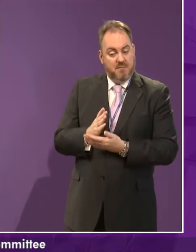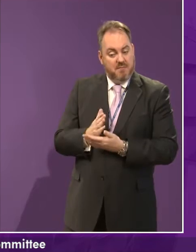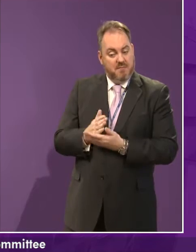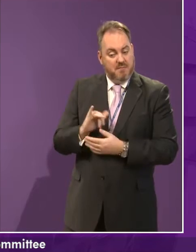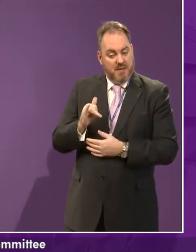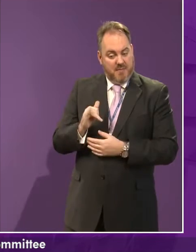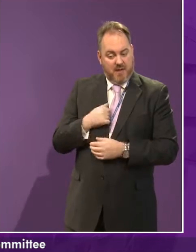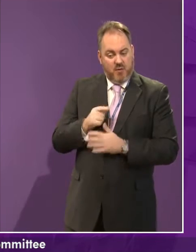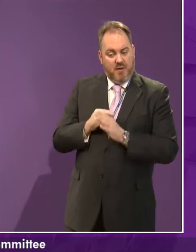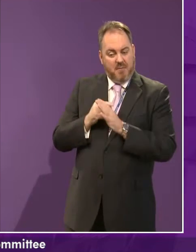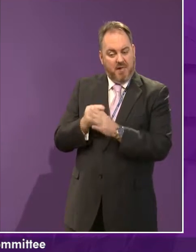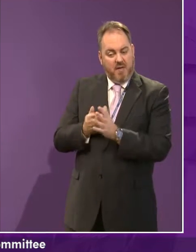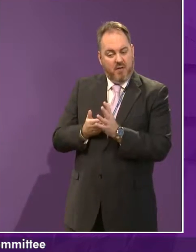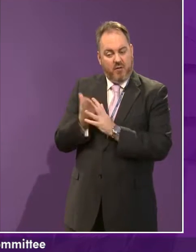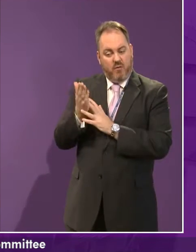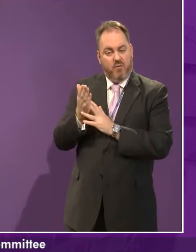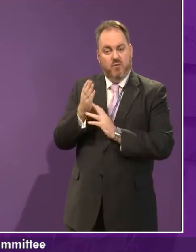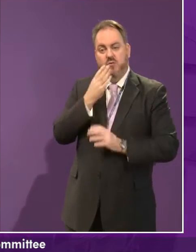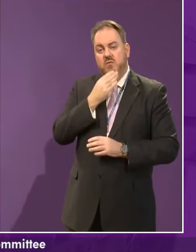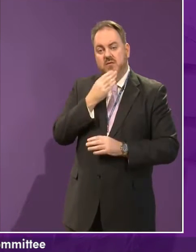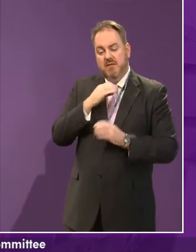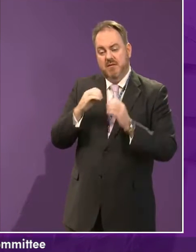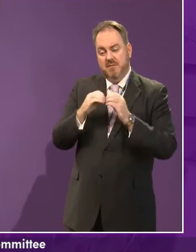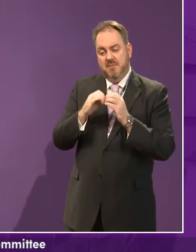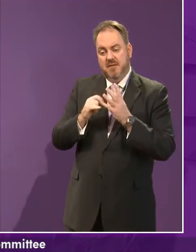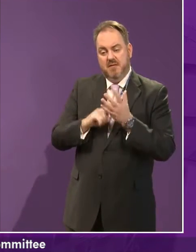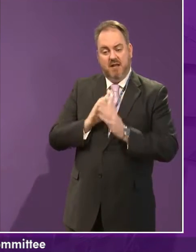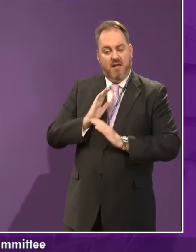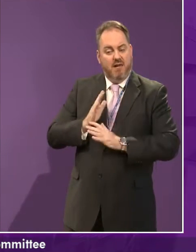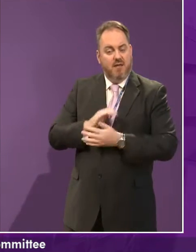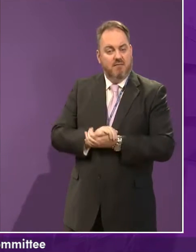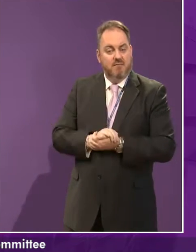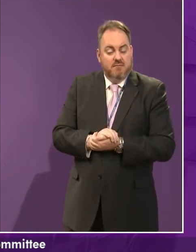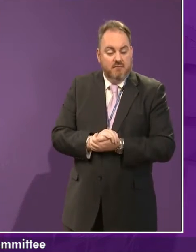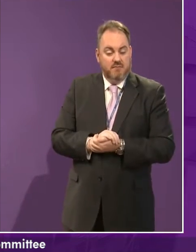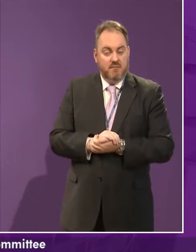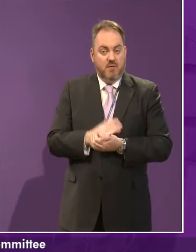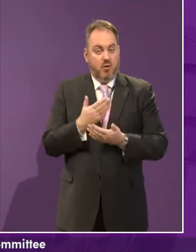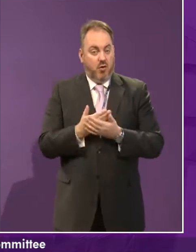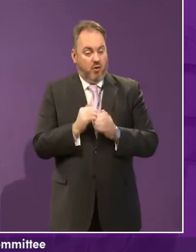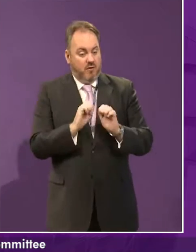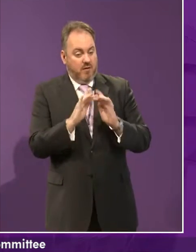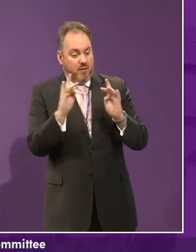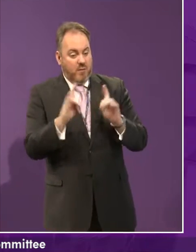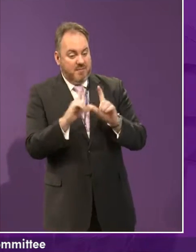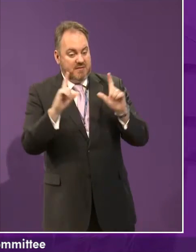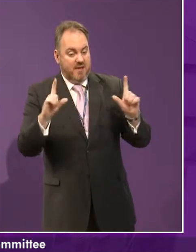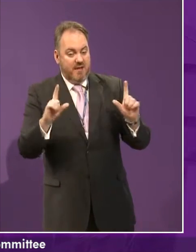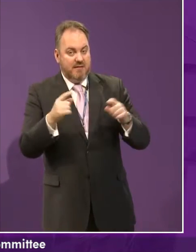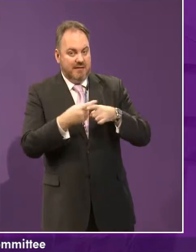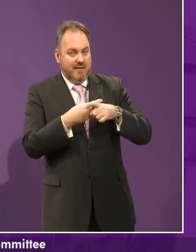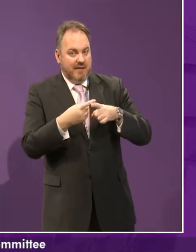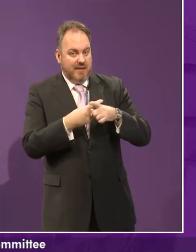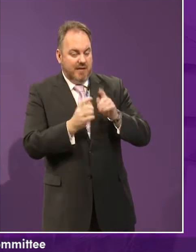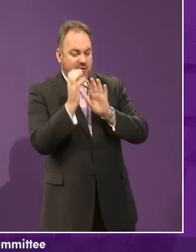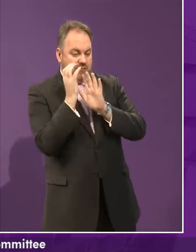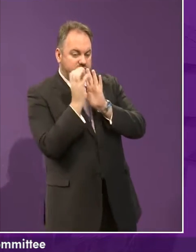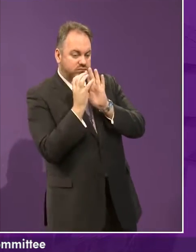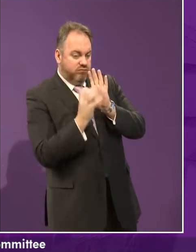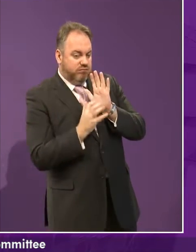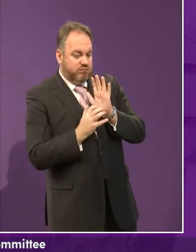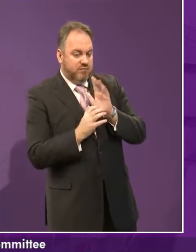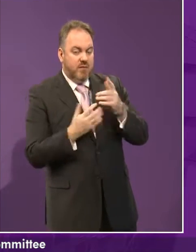BSL was available, but also the issue about what's available on your website for people, there's not much on BSL, or it's not signposted very well